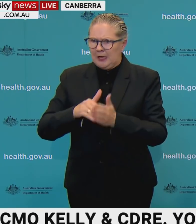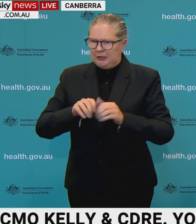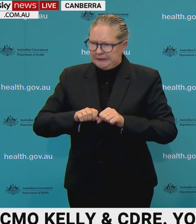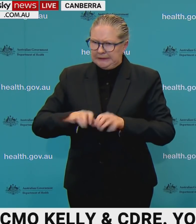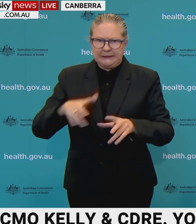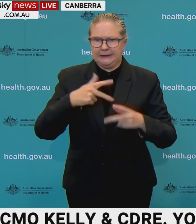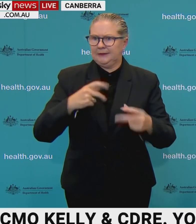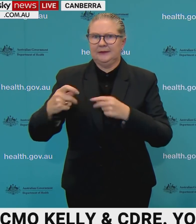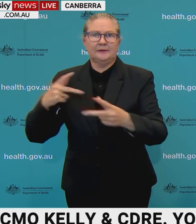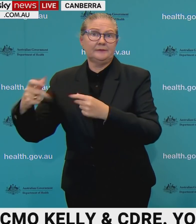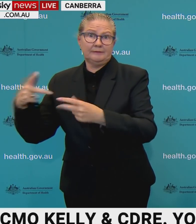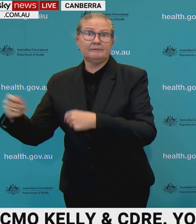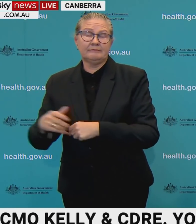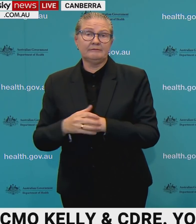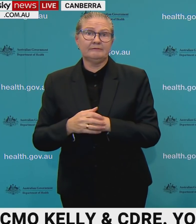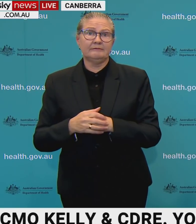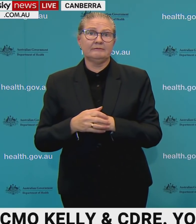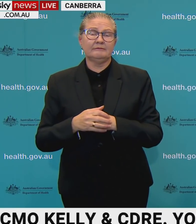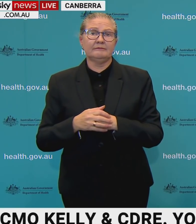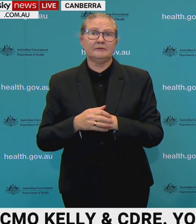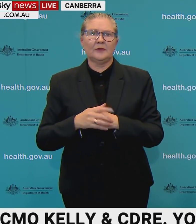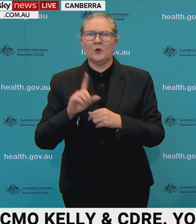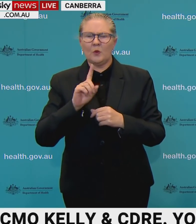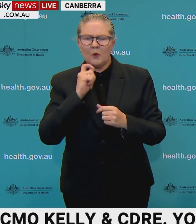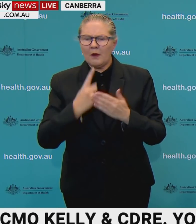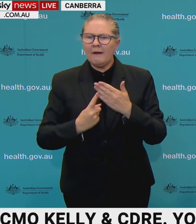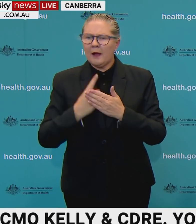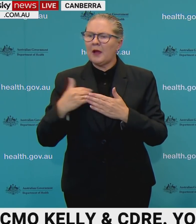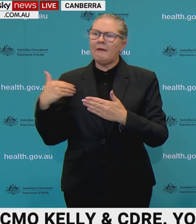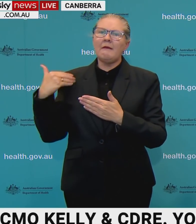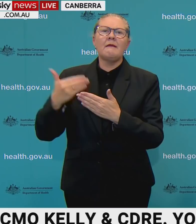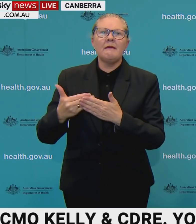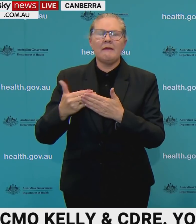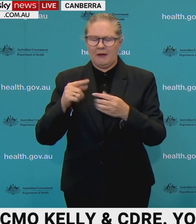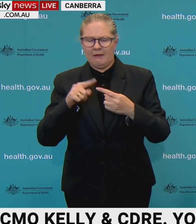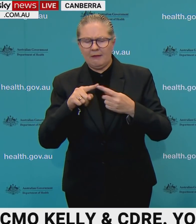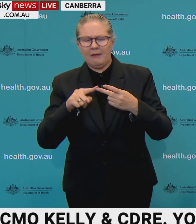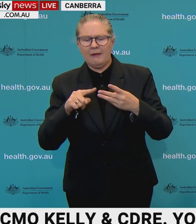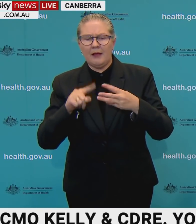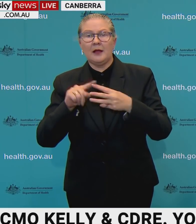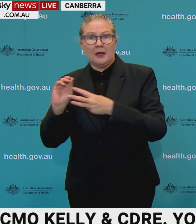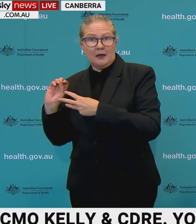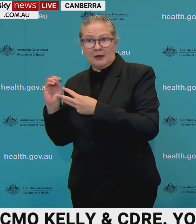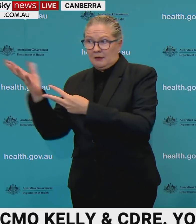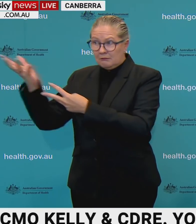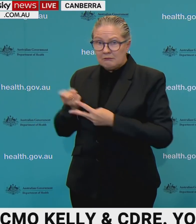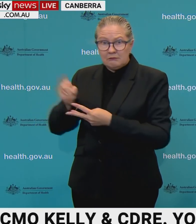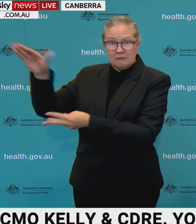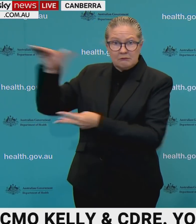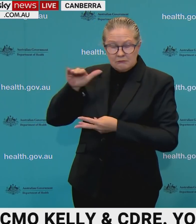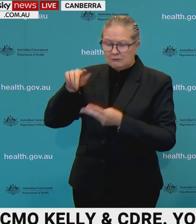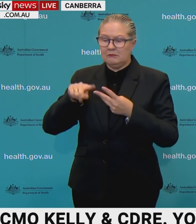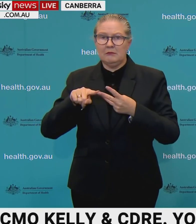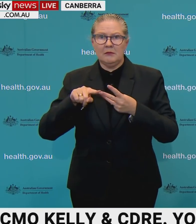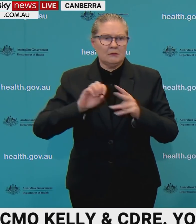vaccine. In terms of operational update, I'll do that in three parts, focusing on the supply of the vaccine, the distribution of